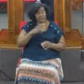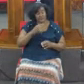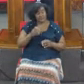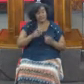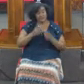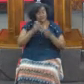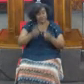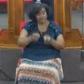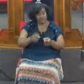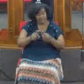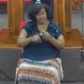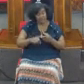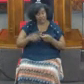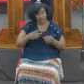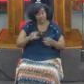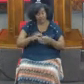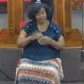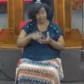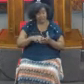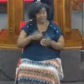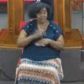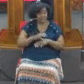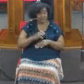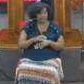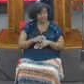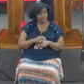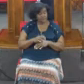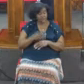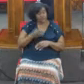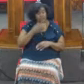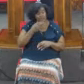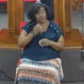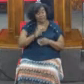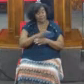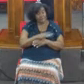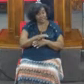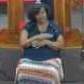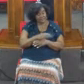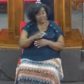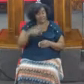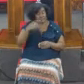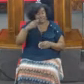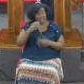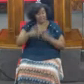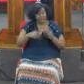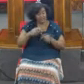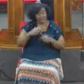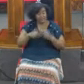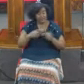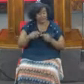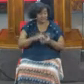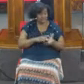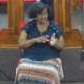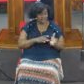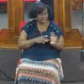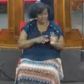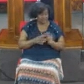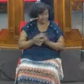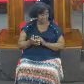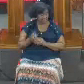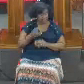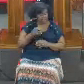contributor to the minds of this local assembly. You better get busy. I better get busy telling people about Jesus. We better